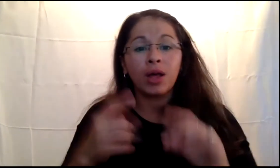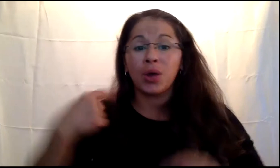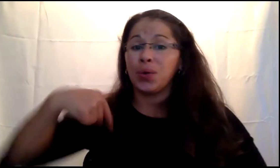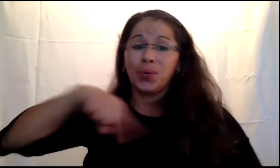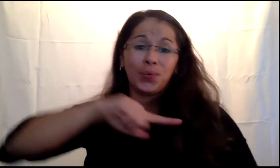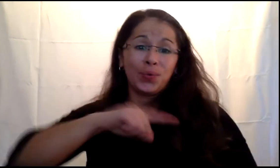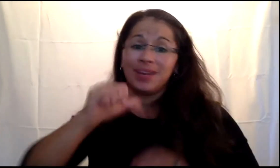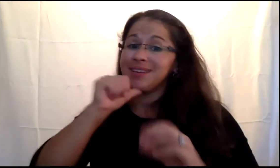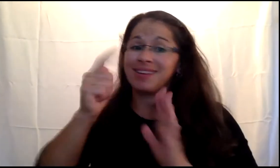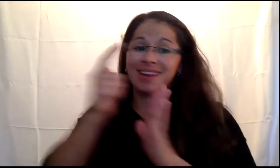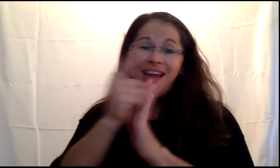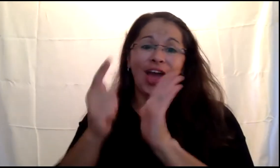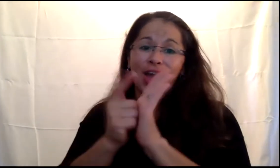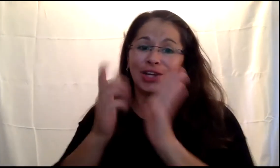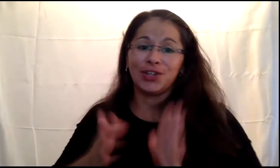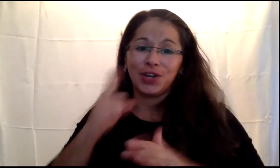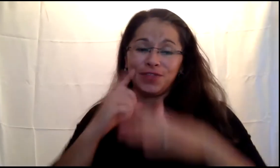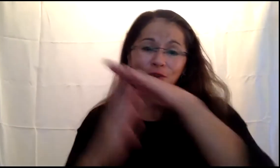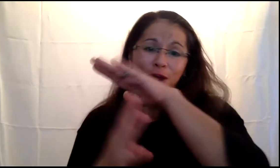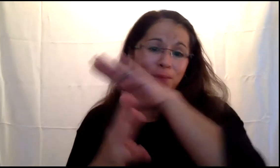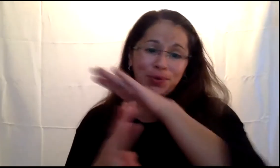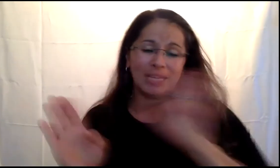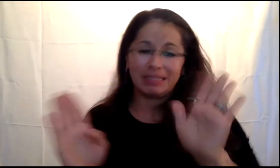although I know that all of us wish we had all of the answers to